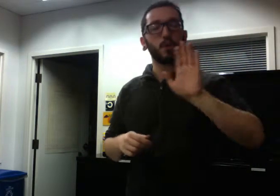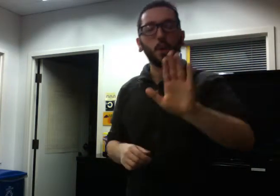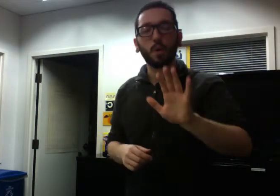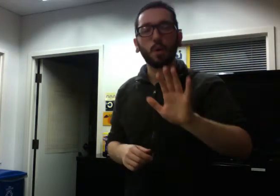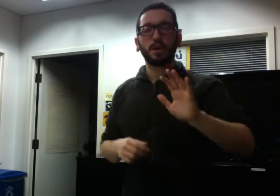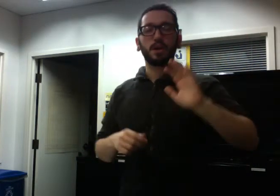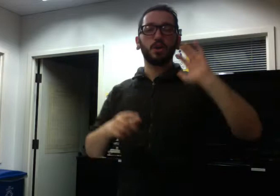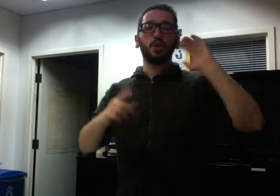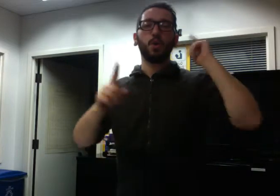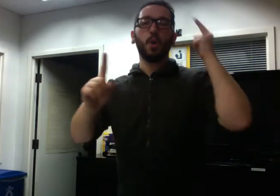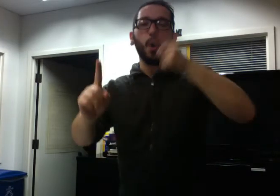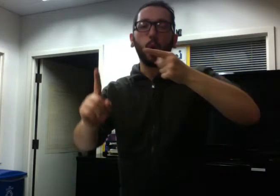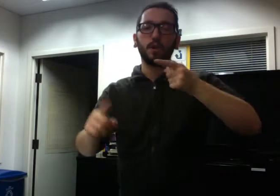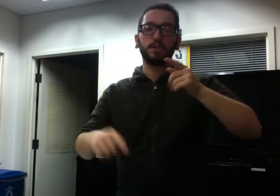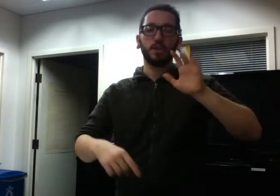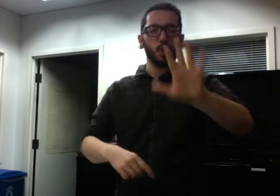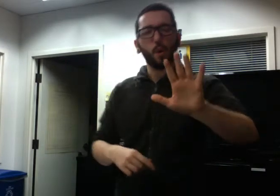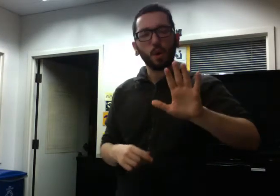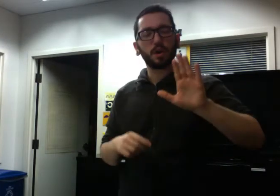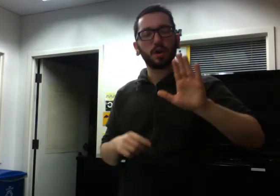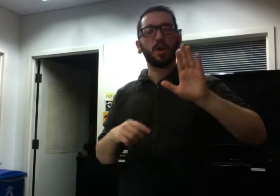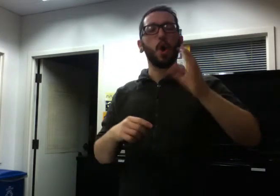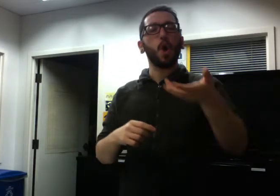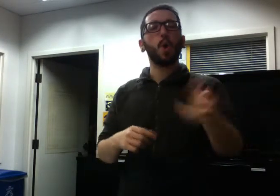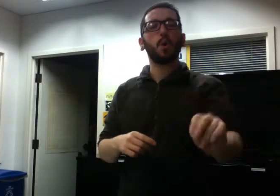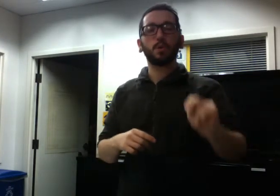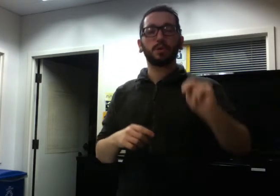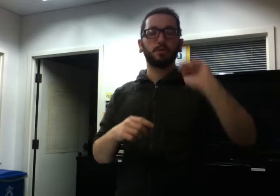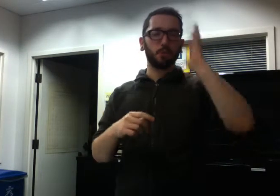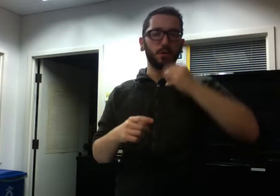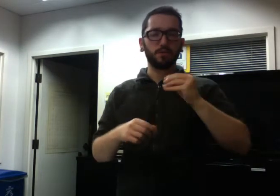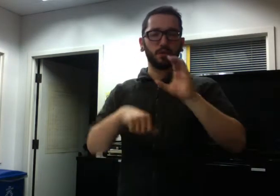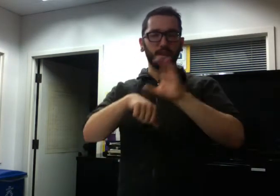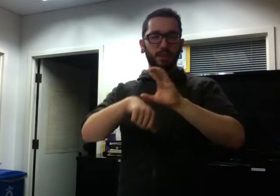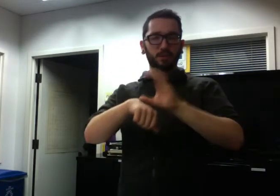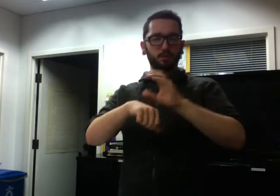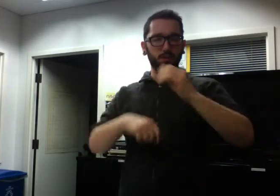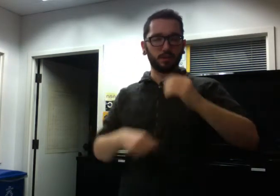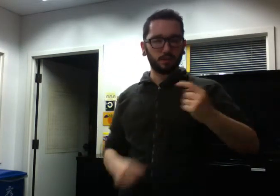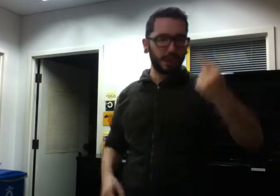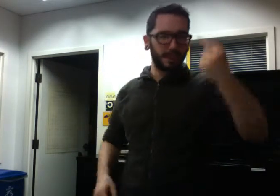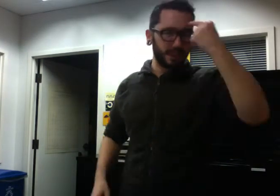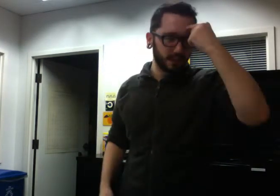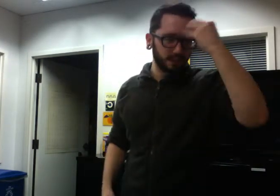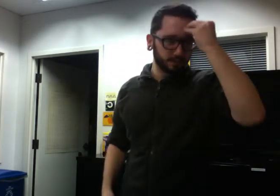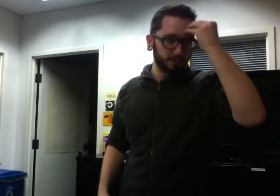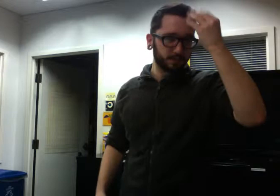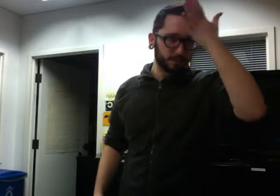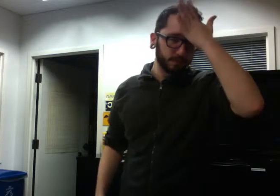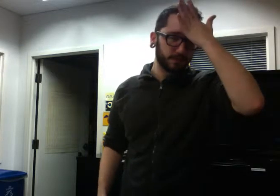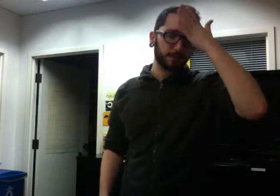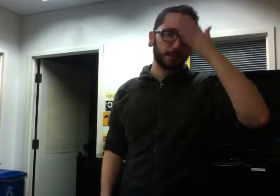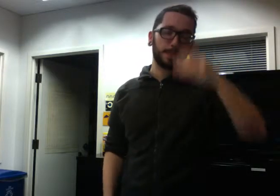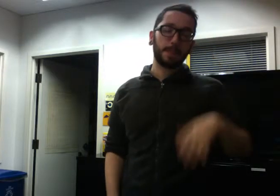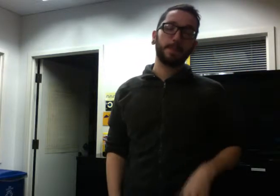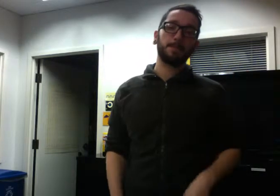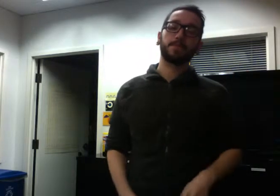are very powerful tools. How we experience our life's work, and indeed our lives, is to a great degree